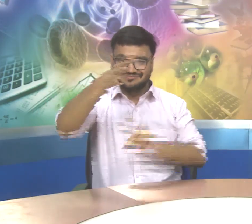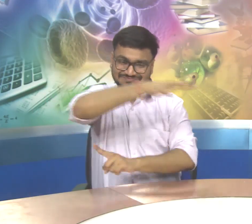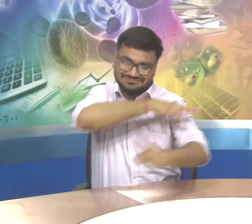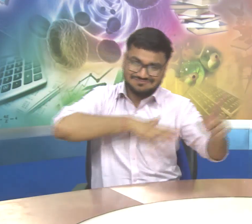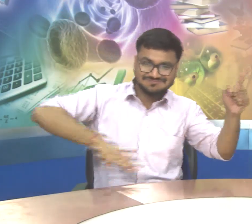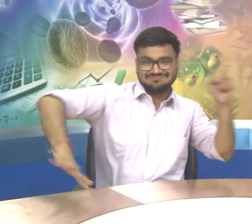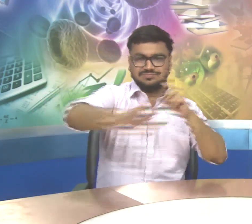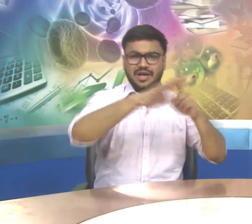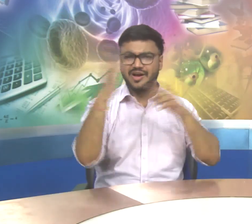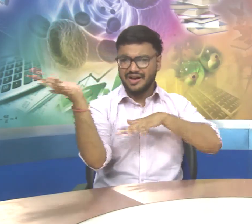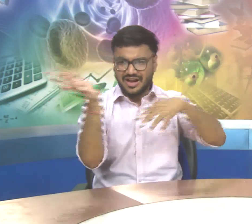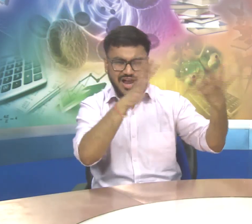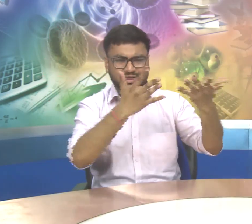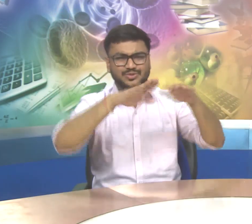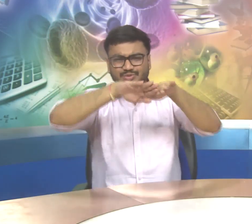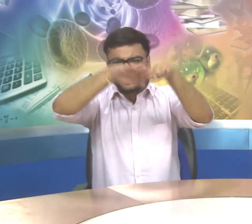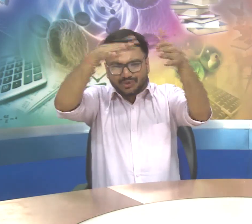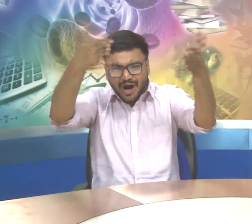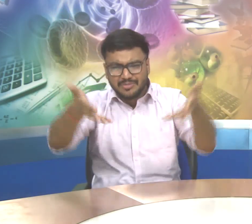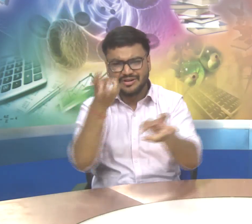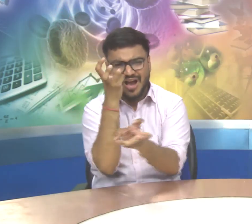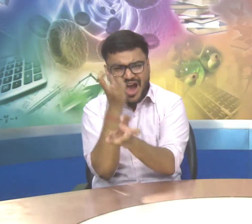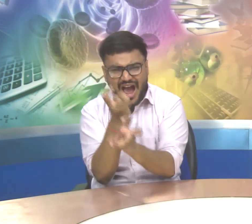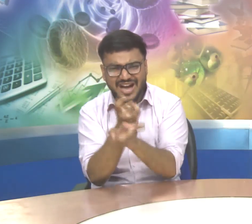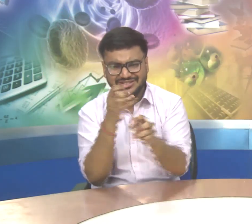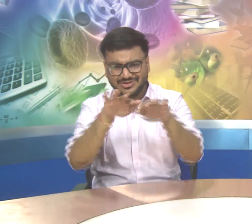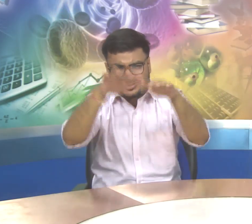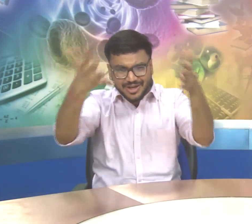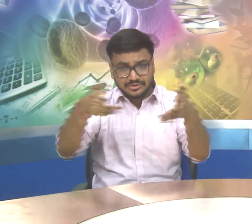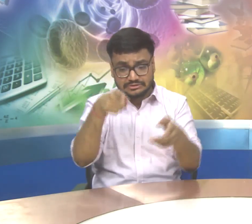Primitive humans depend on the environment to survive.